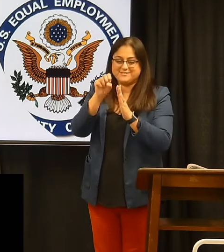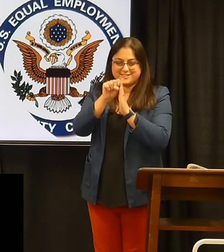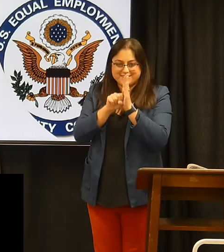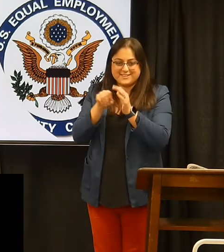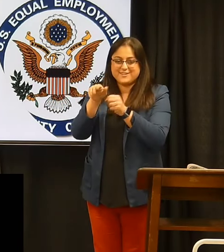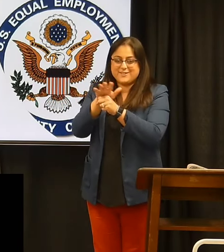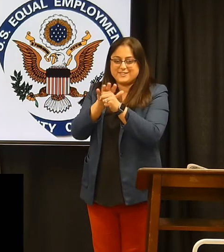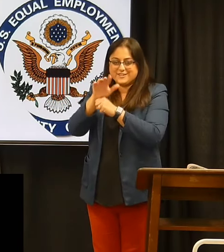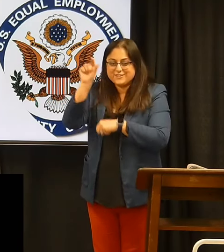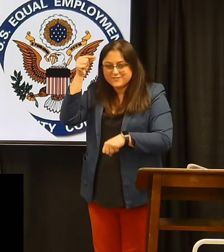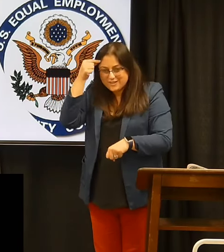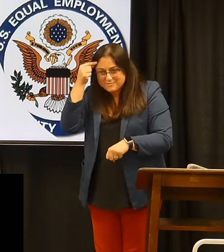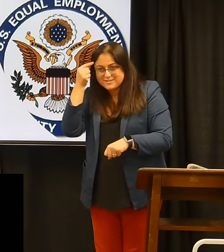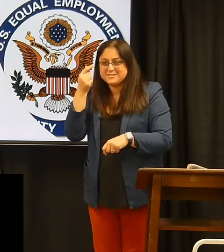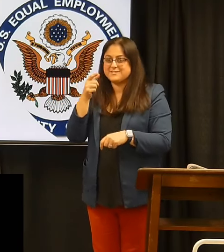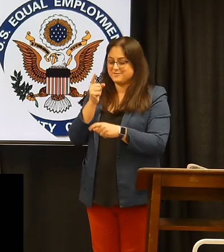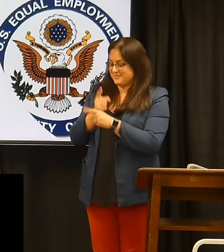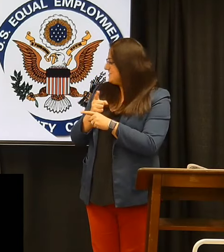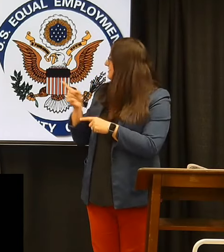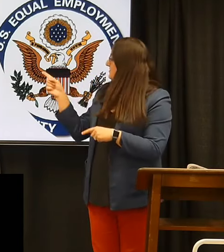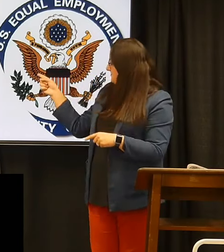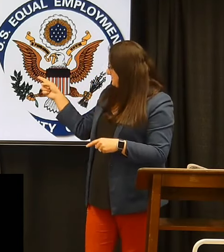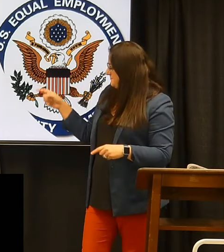Someone mentioned state and local government. That's correct.